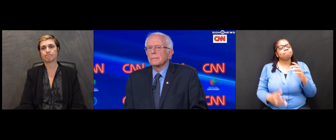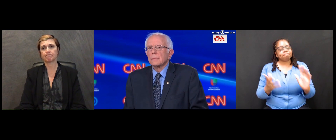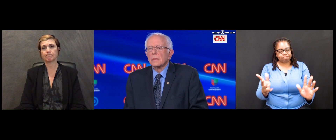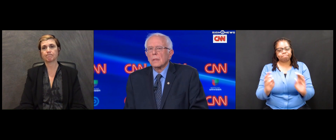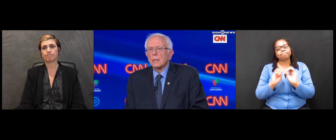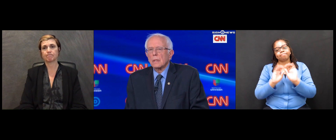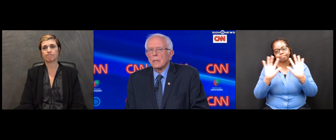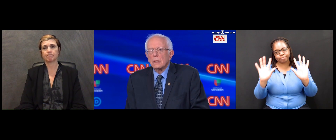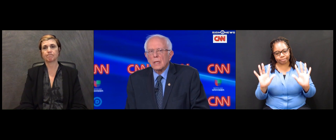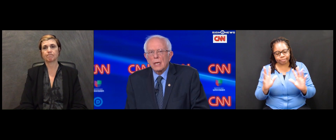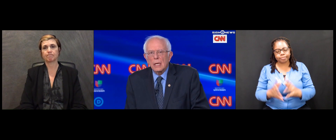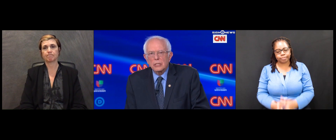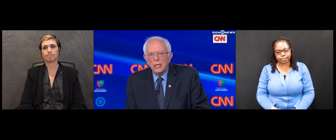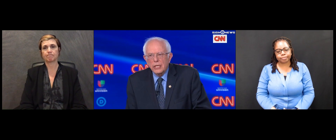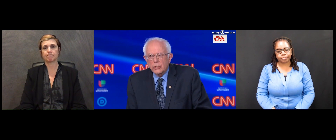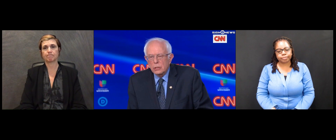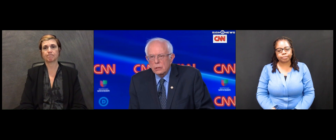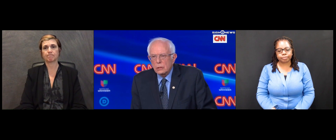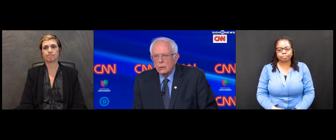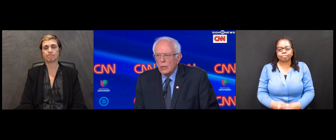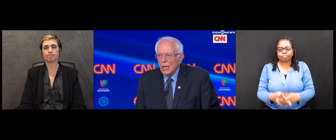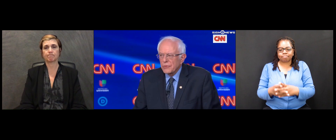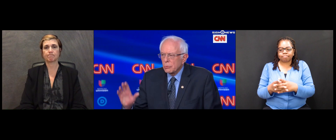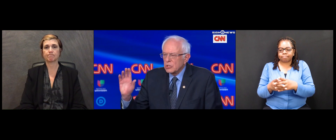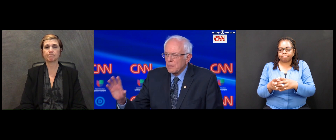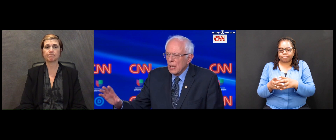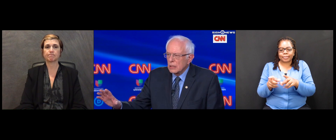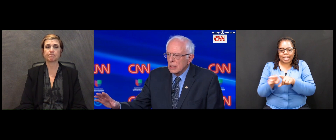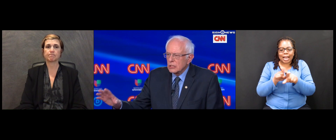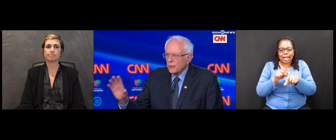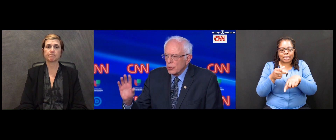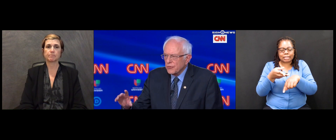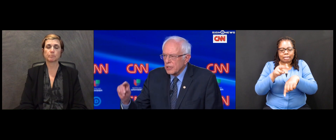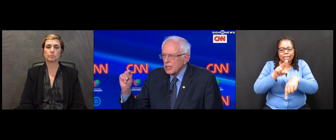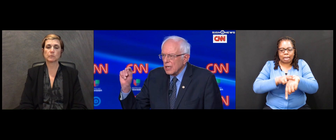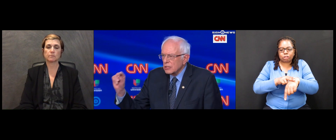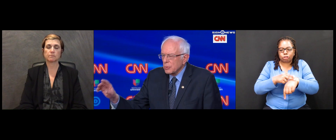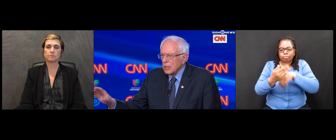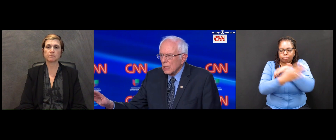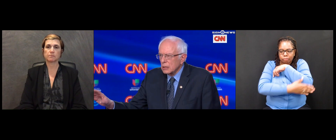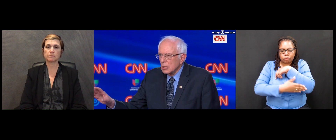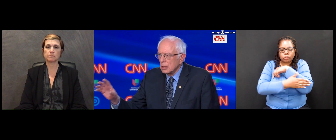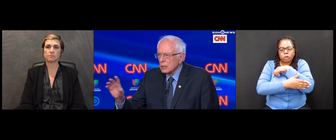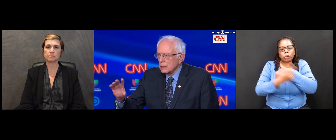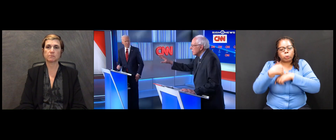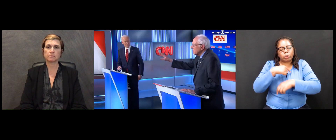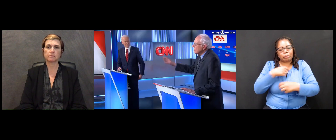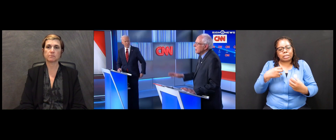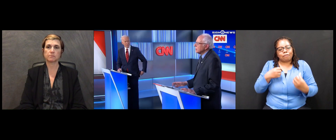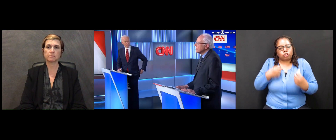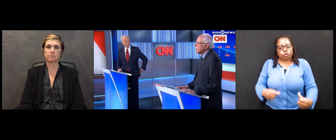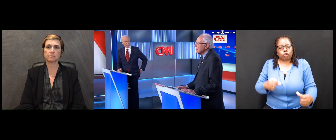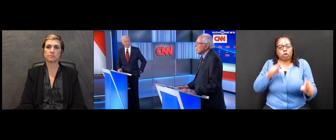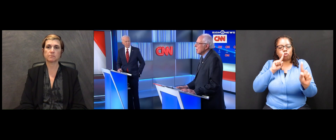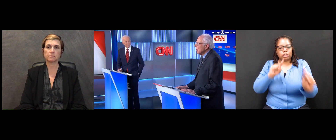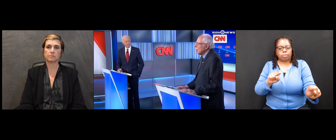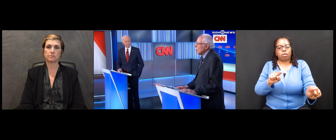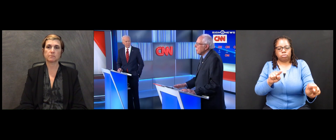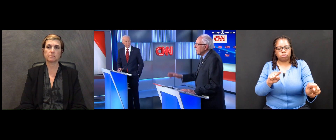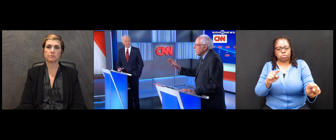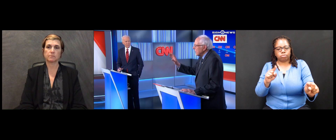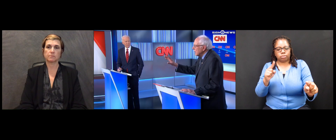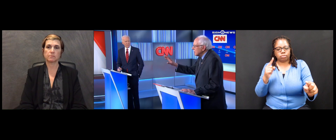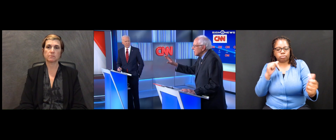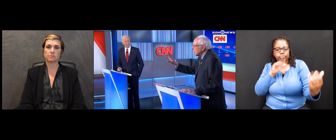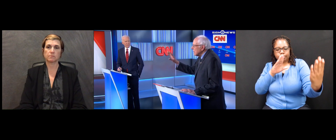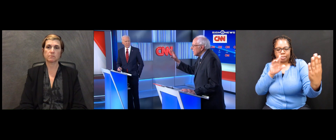saying that as a nation, we have to respond as forcefully as we can to the current crisis.